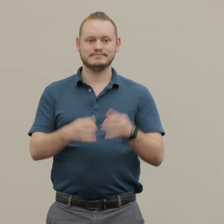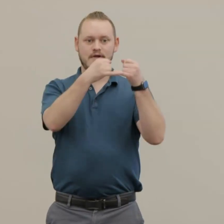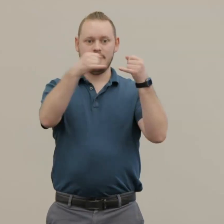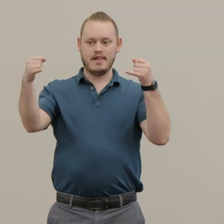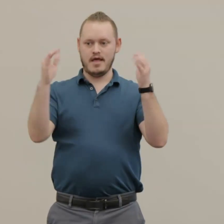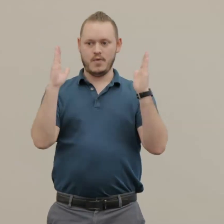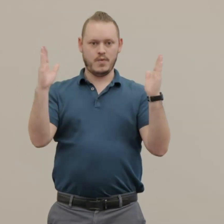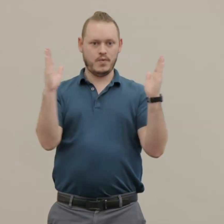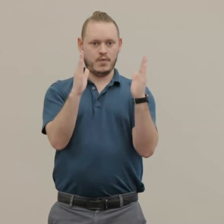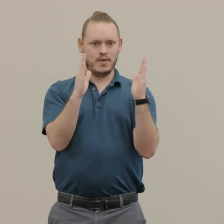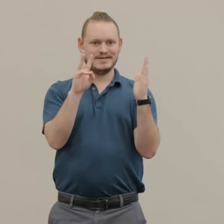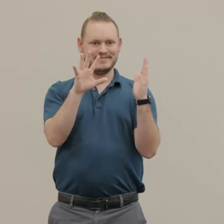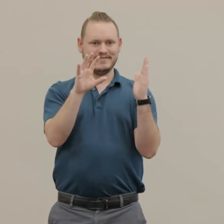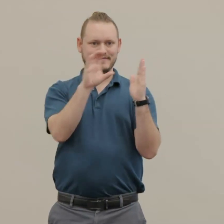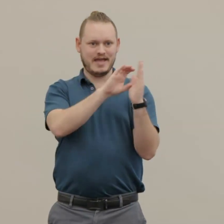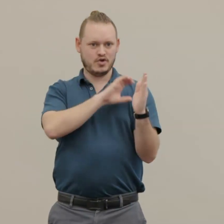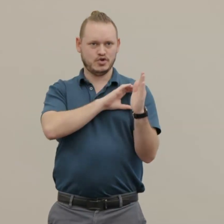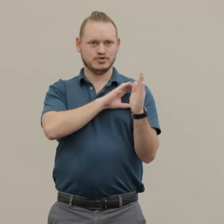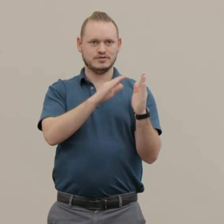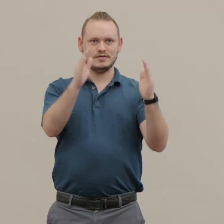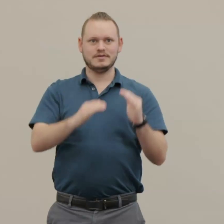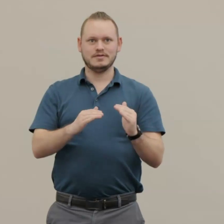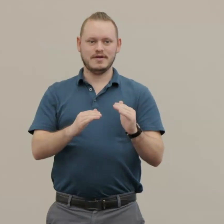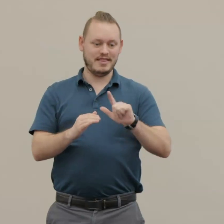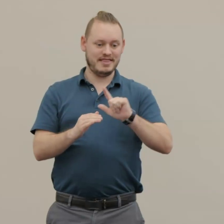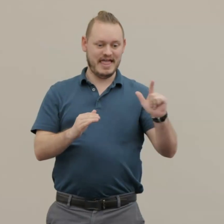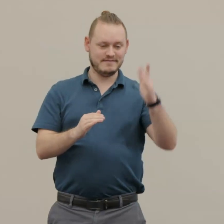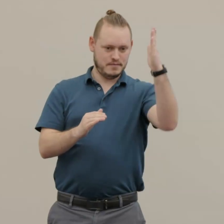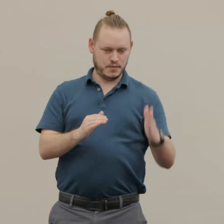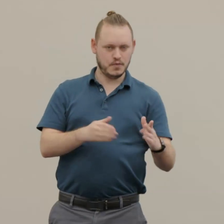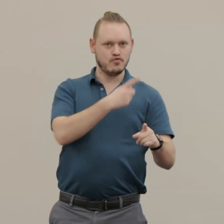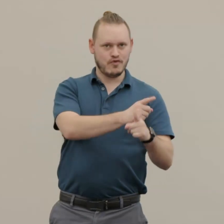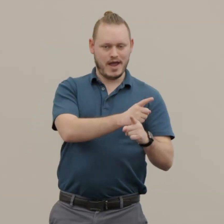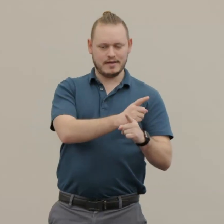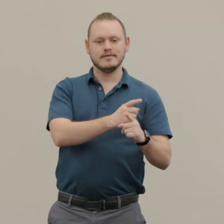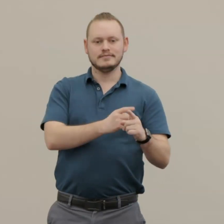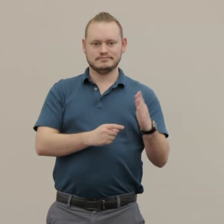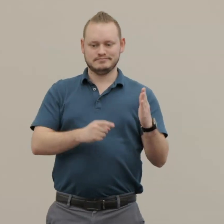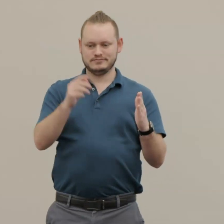line. Justify that left margin, but no right margin.